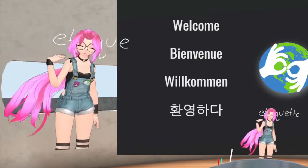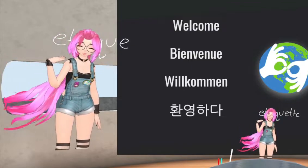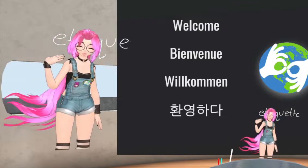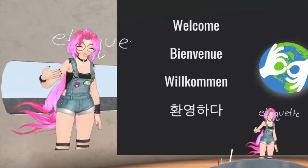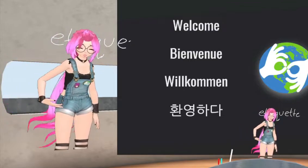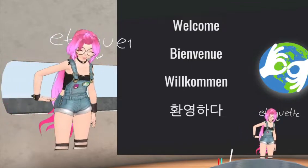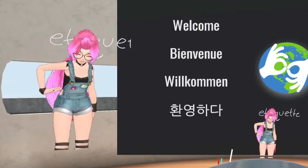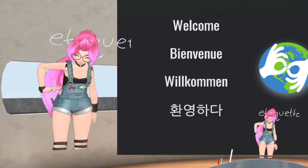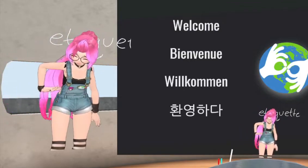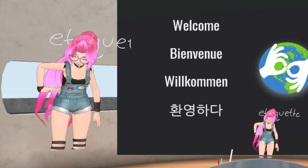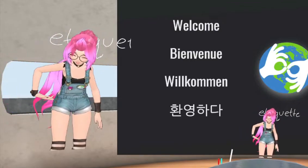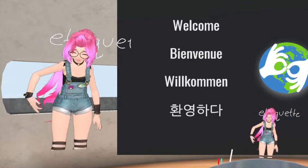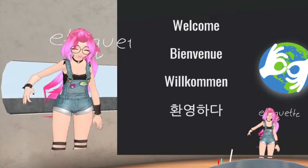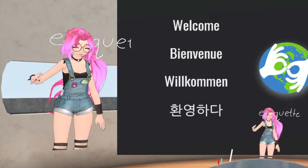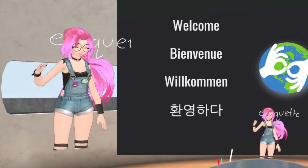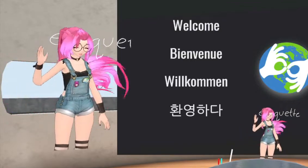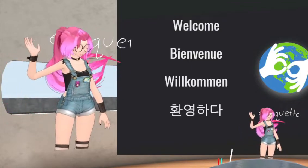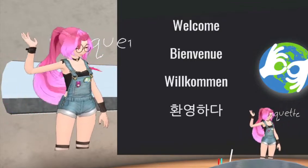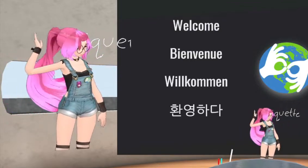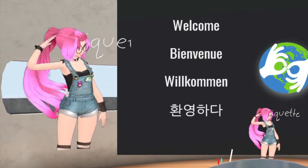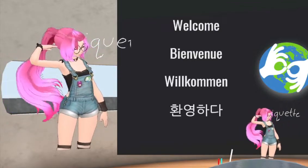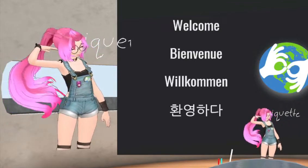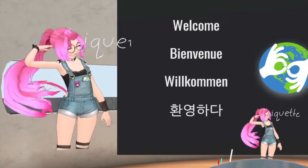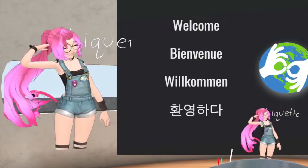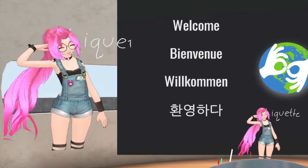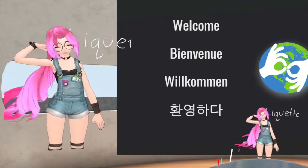Oh, just one T.